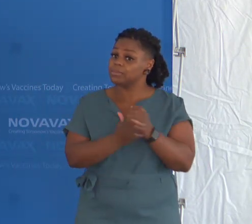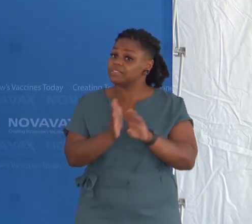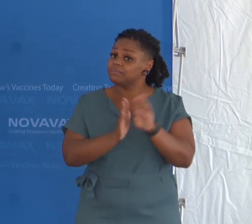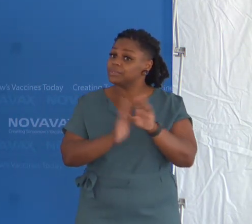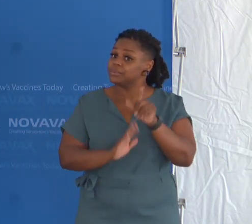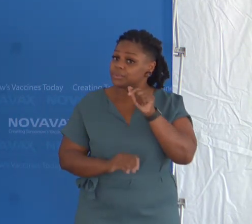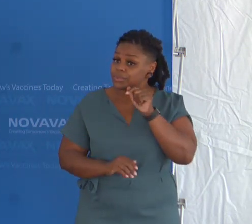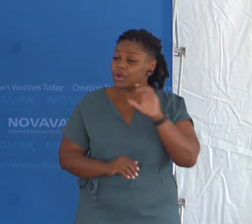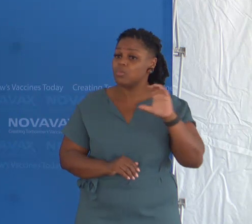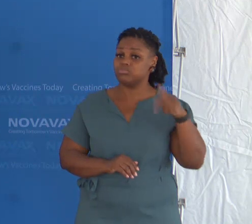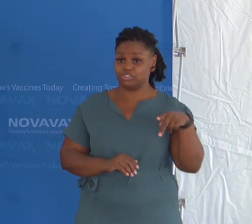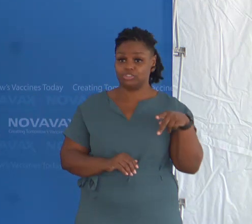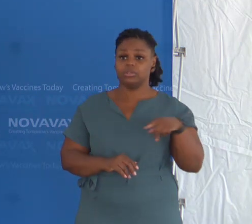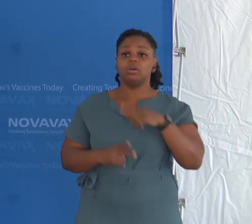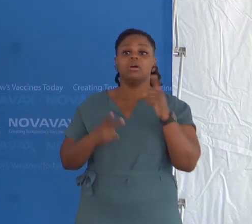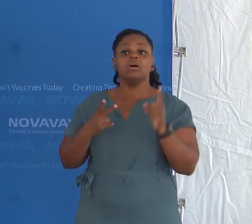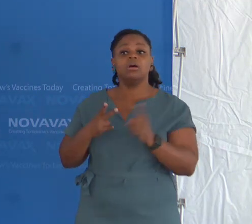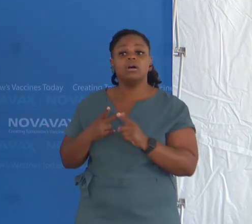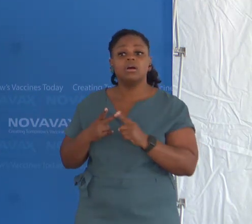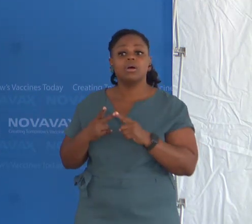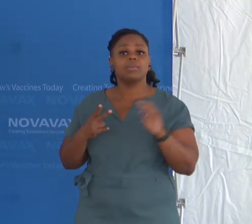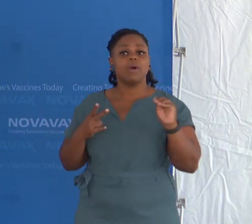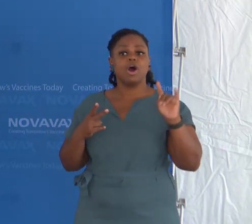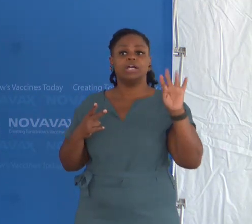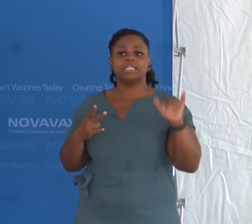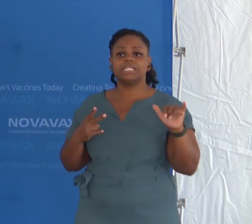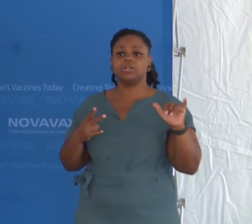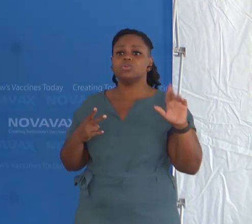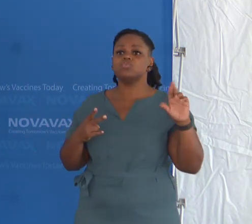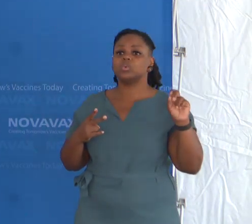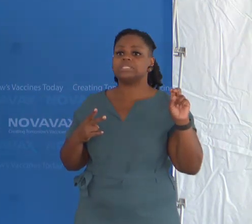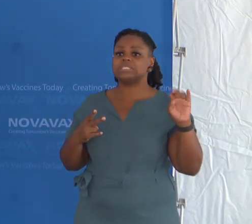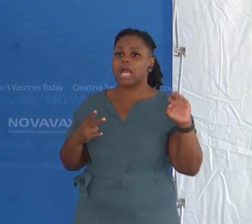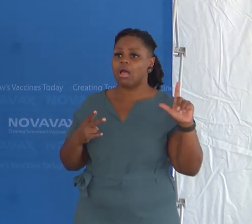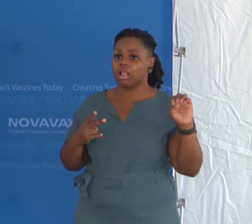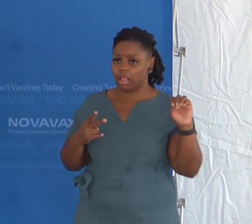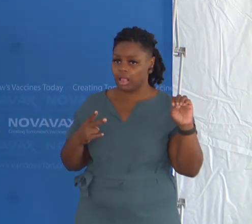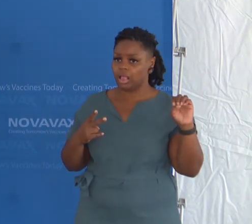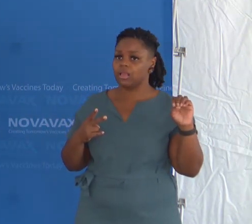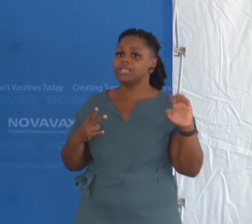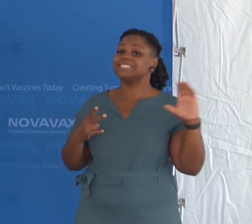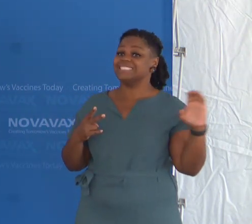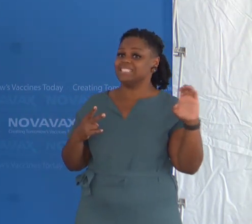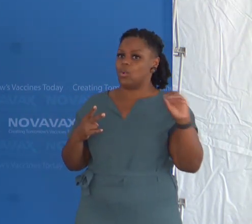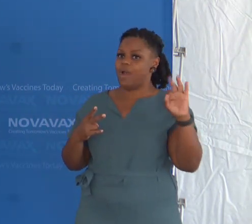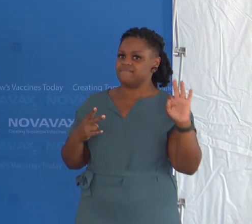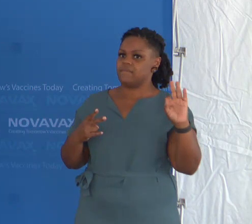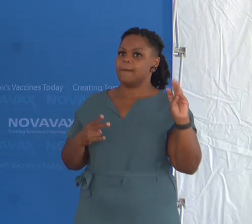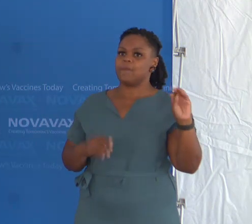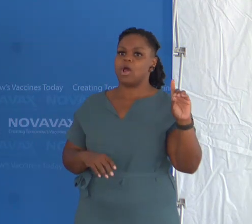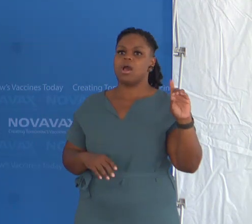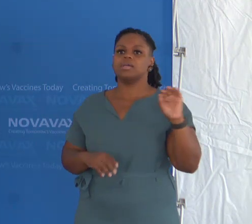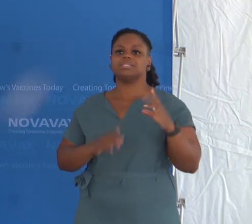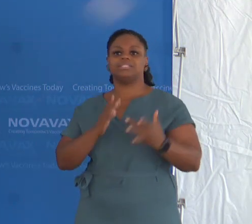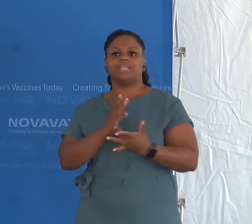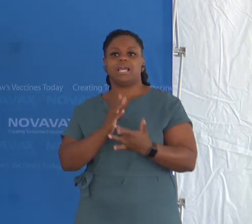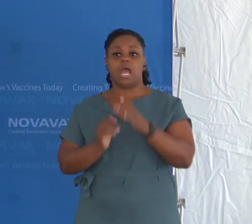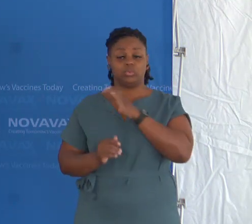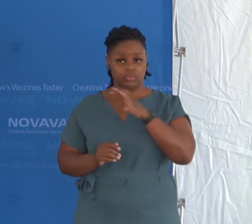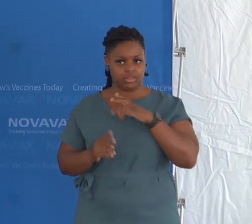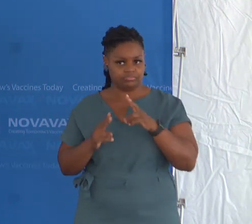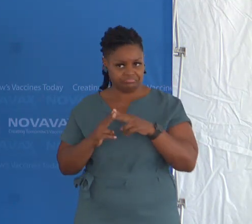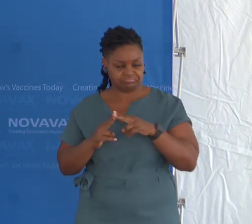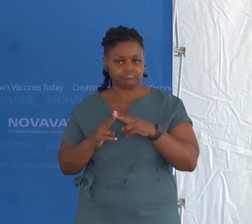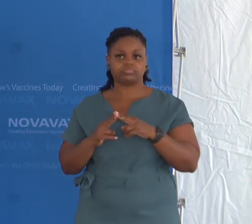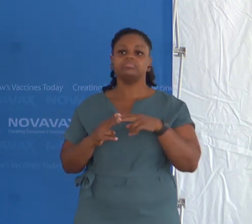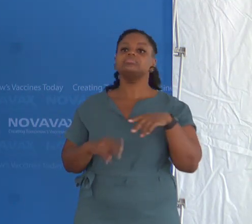Marty Rosendale, CEO of Maryland Tech Council, and Brian Gaines, CEO of Learning Undefeated.